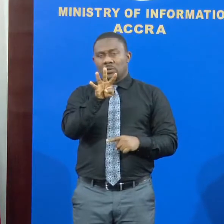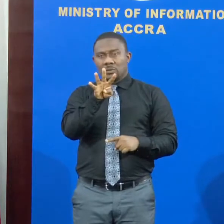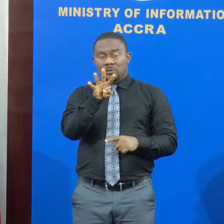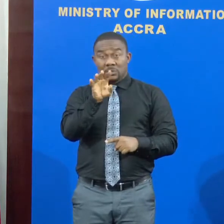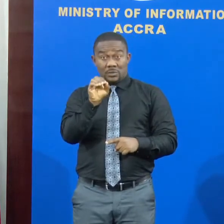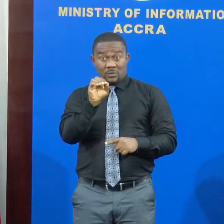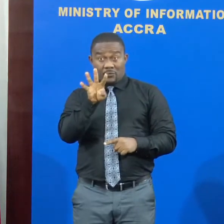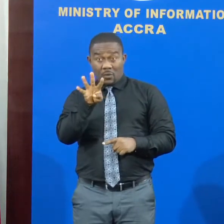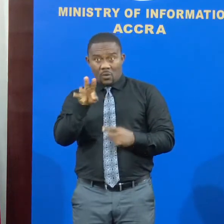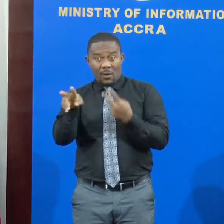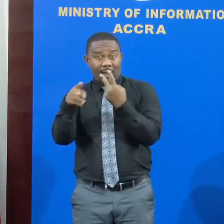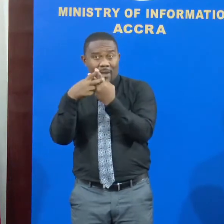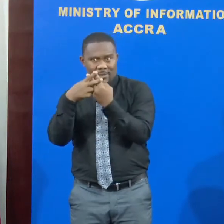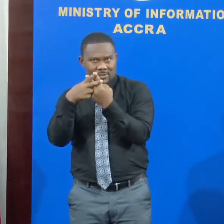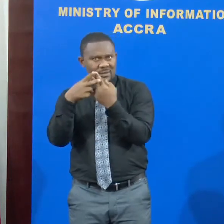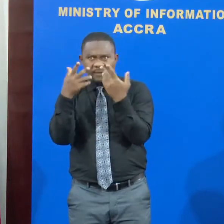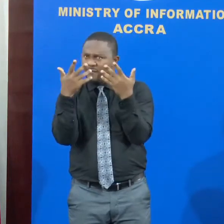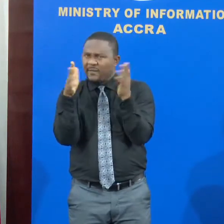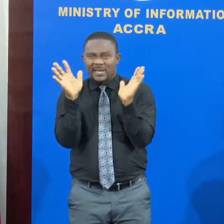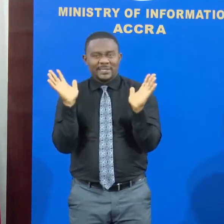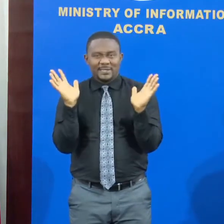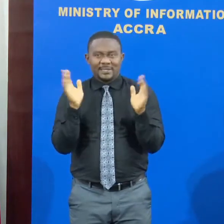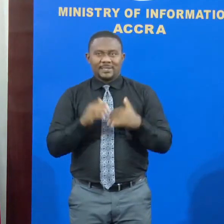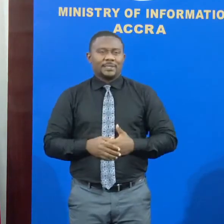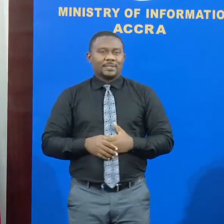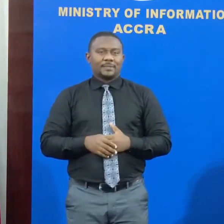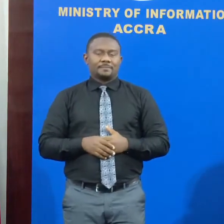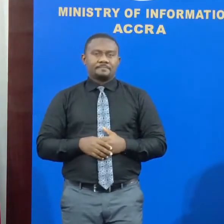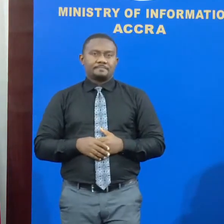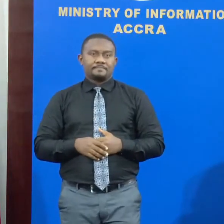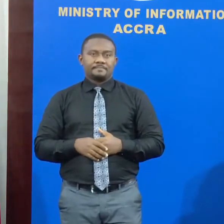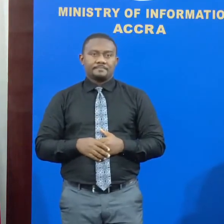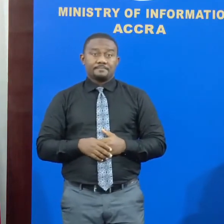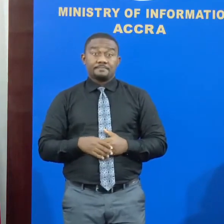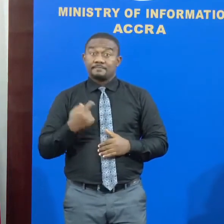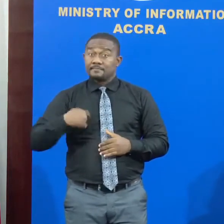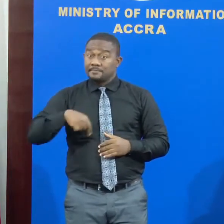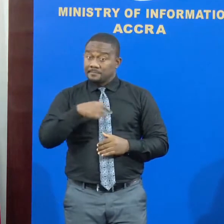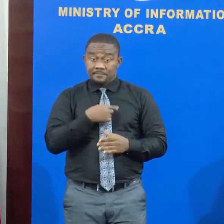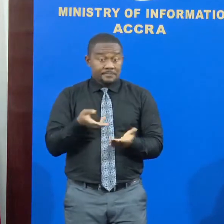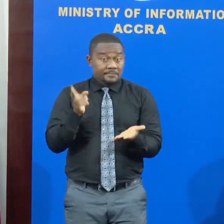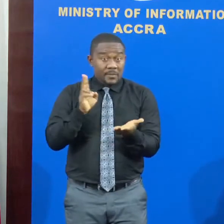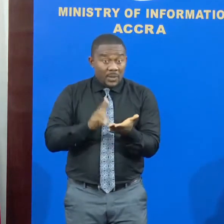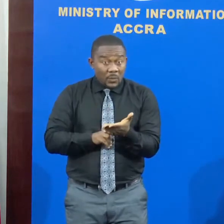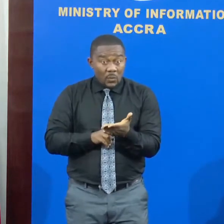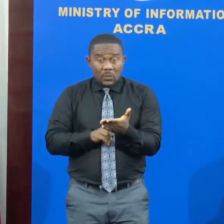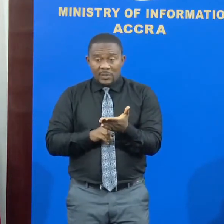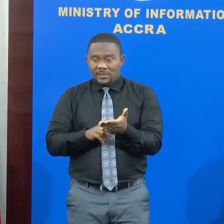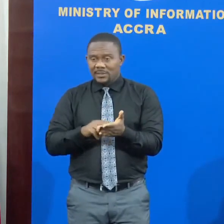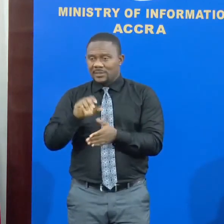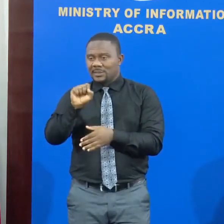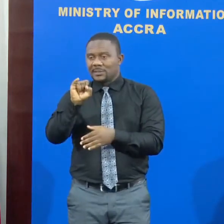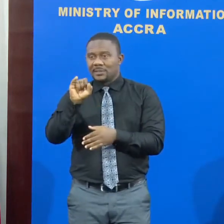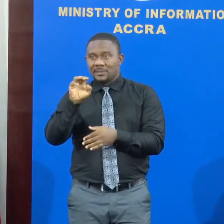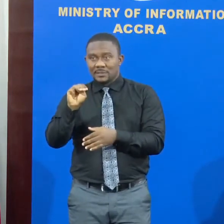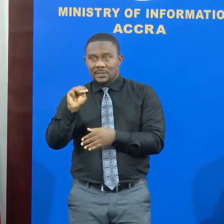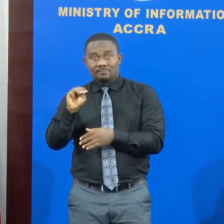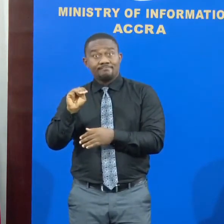*404# has been completed. When we are able to register SIM cards with the Ghana